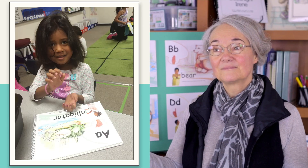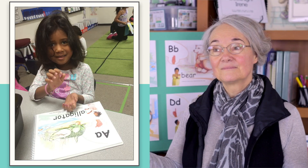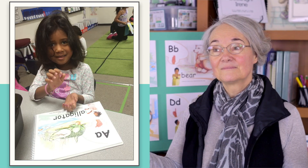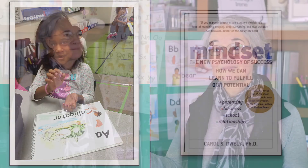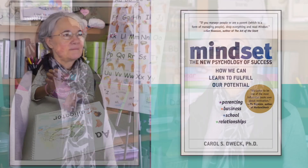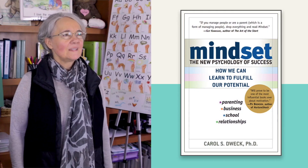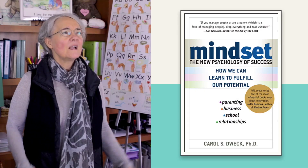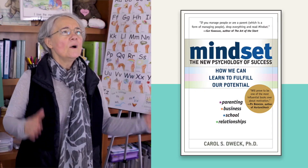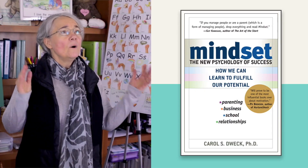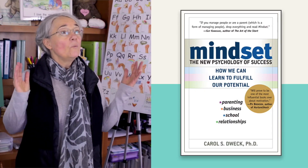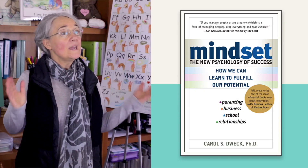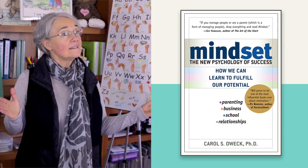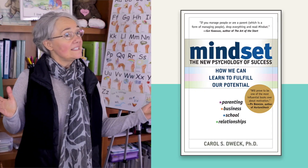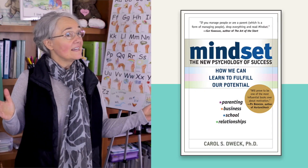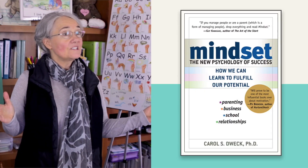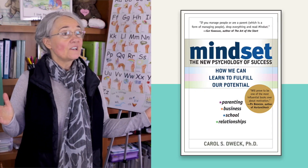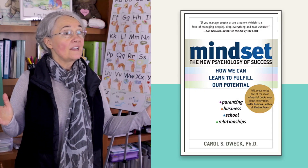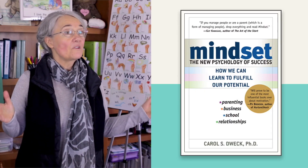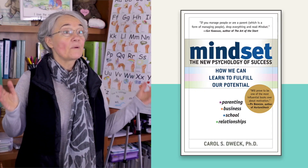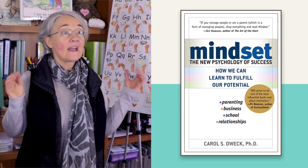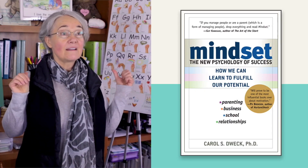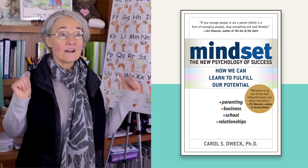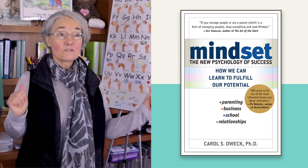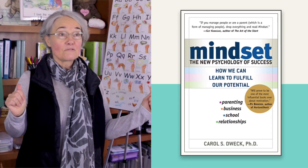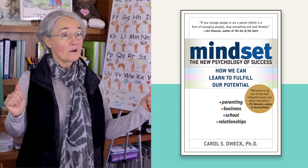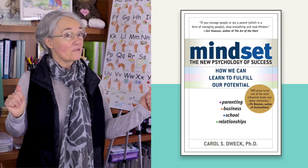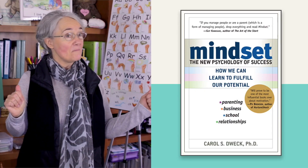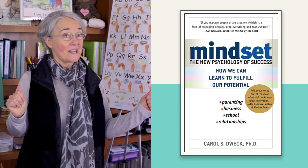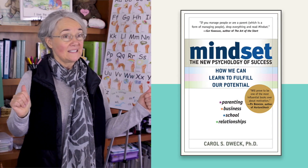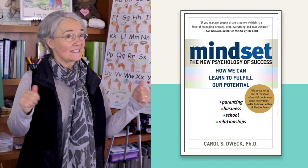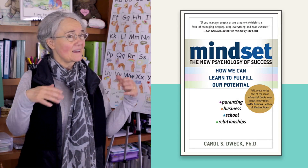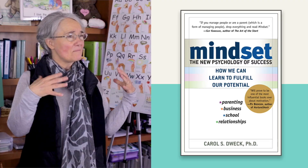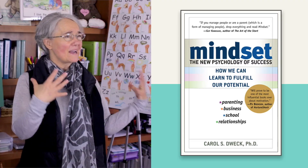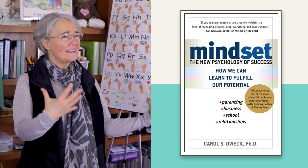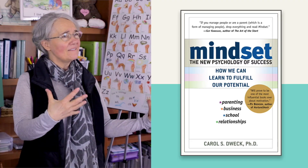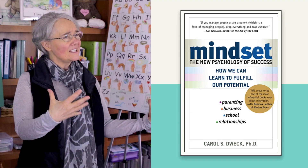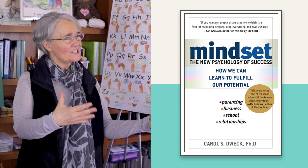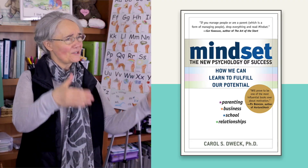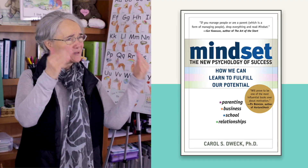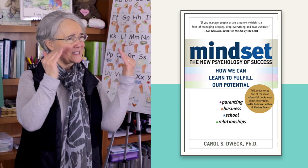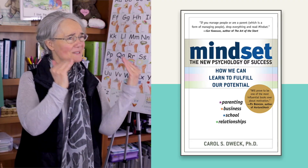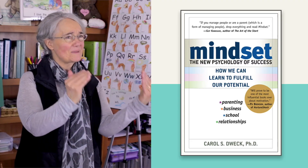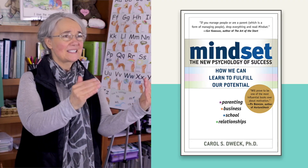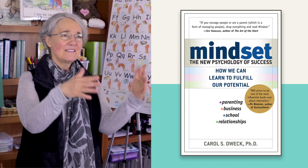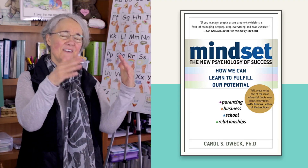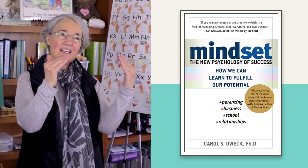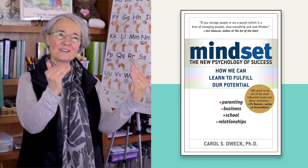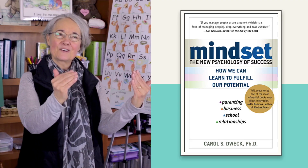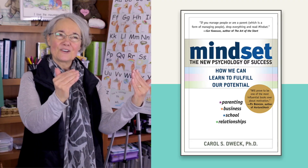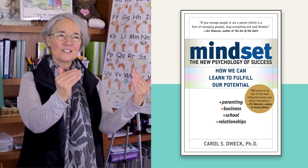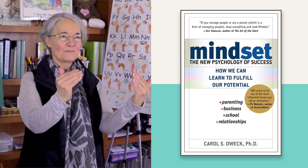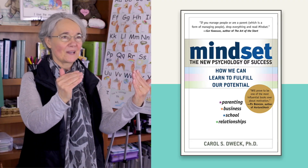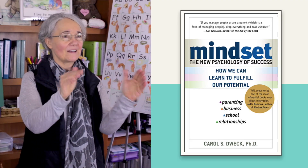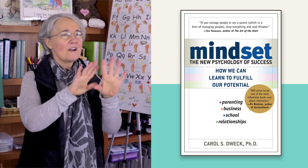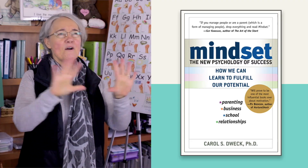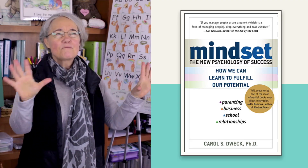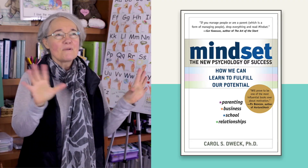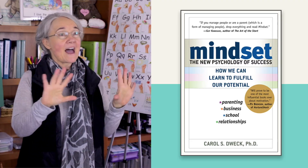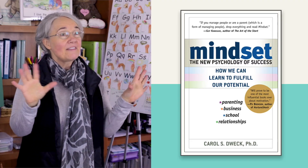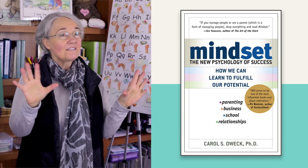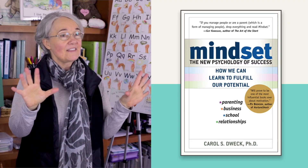curriculum. We intentionally create a growth mindset by giving children specific